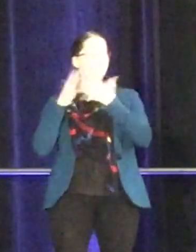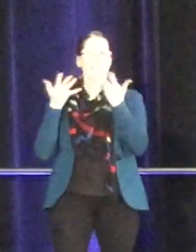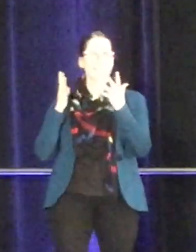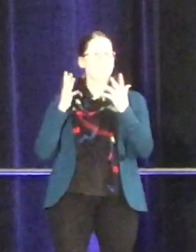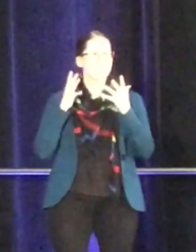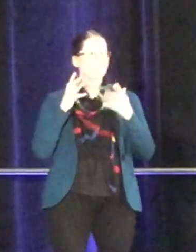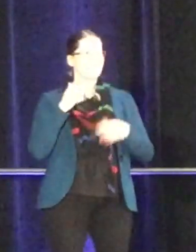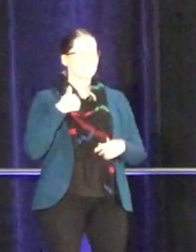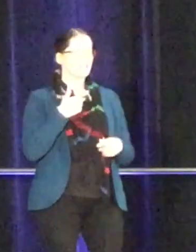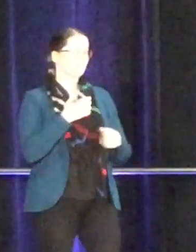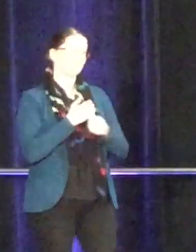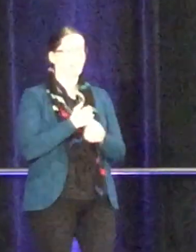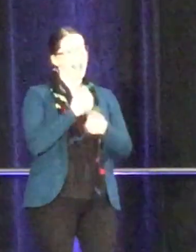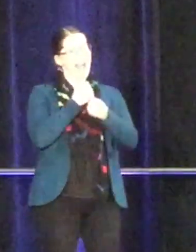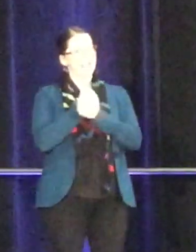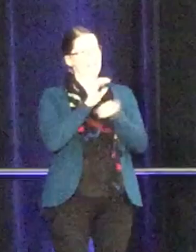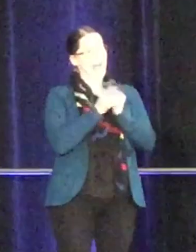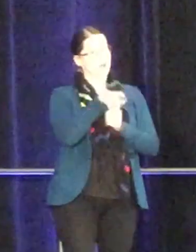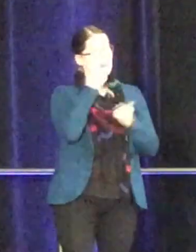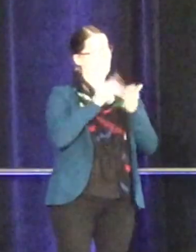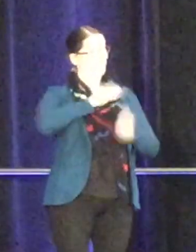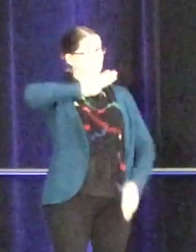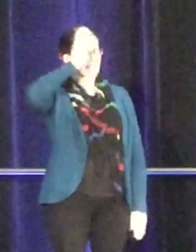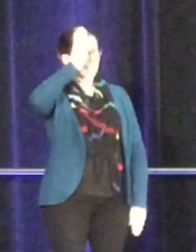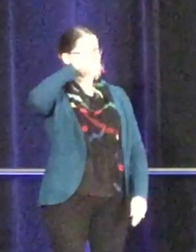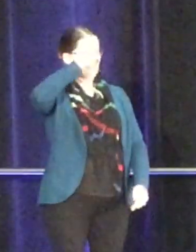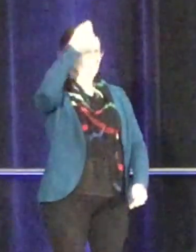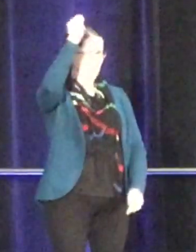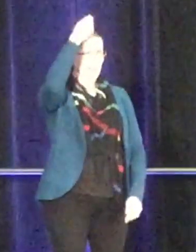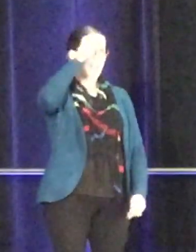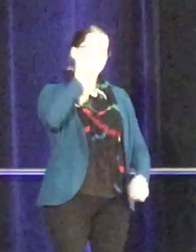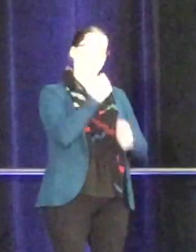I love how Tommy has his pencil out. That's when you say you love them.